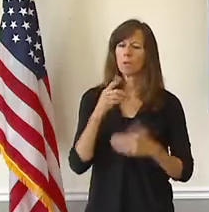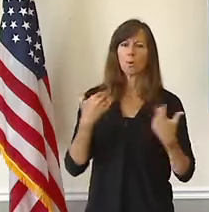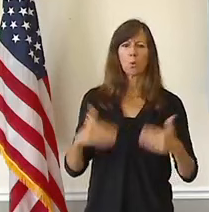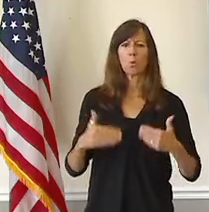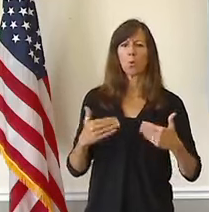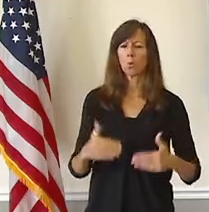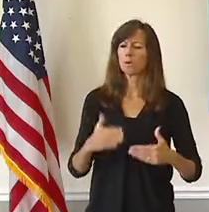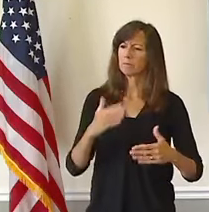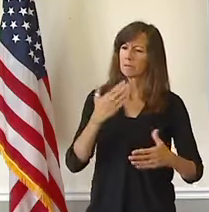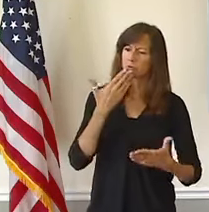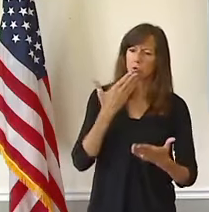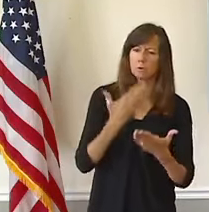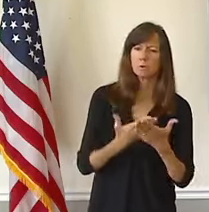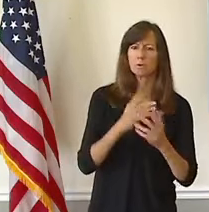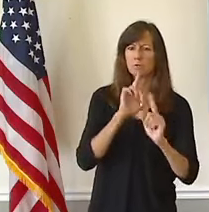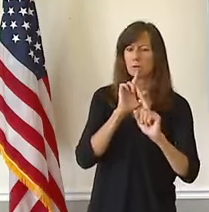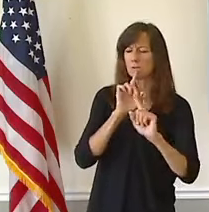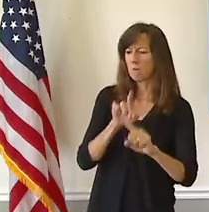had, and